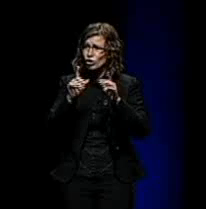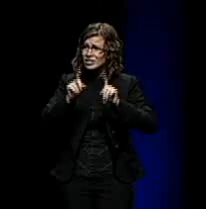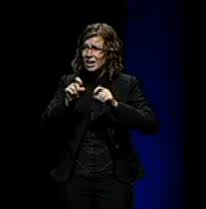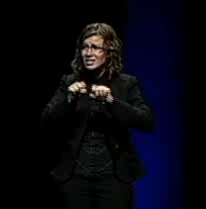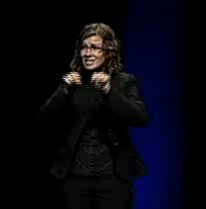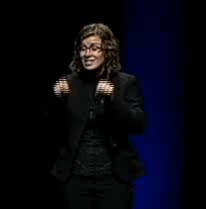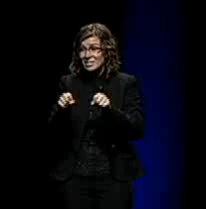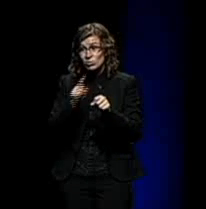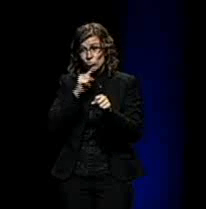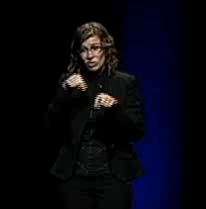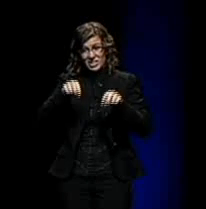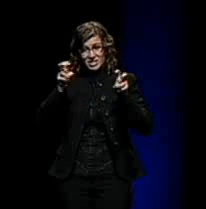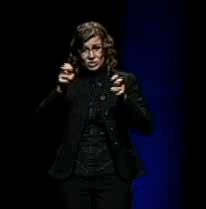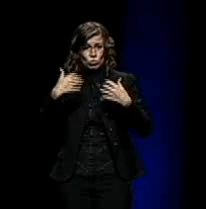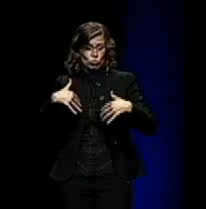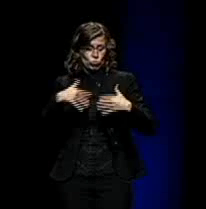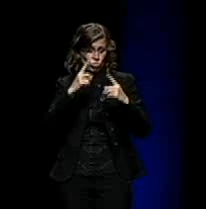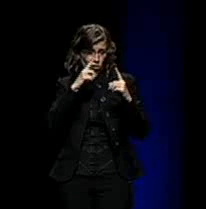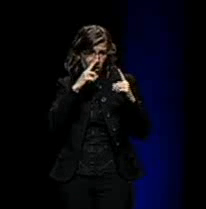complex issues.